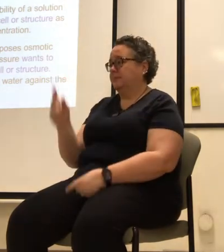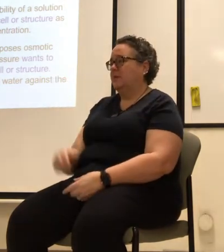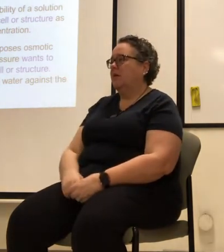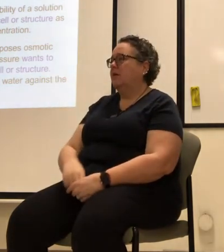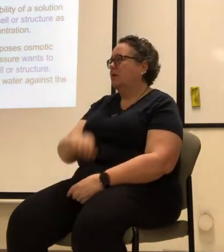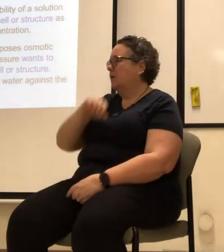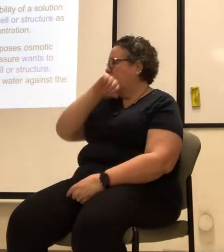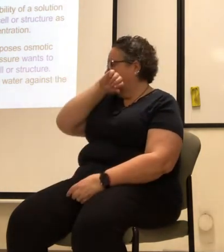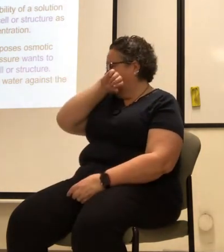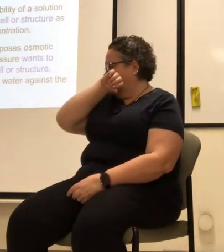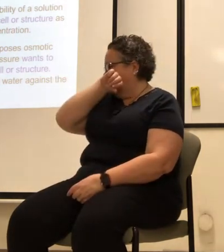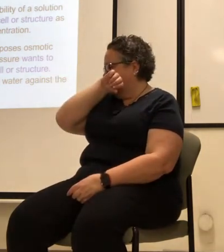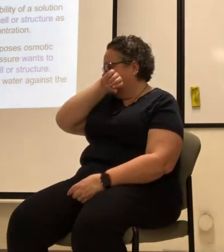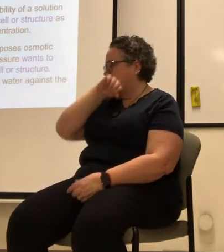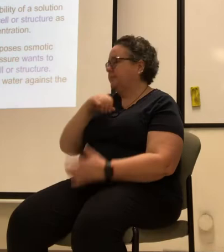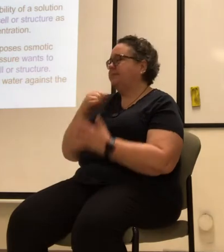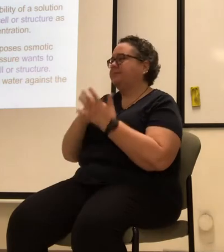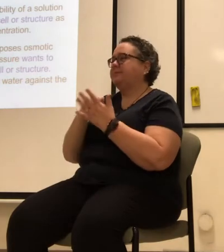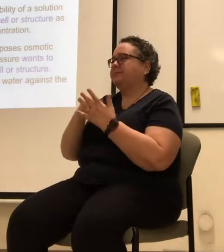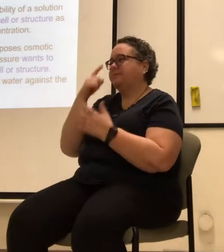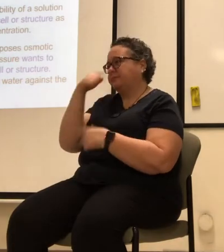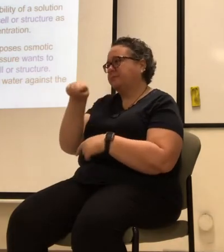We'll draw some pictures here.